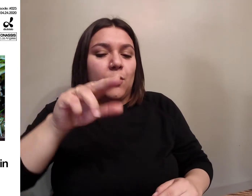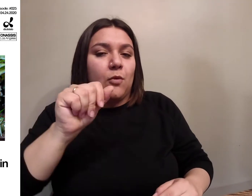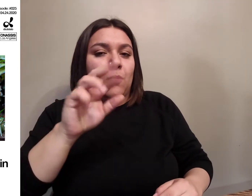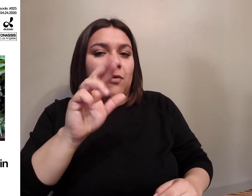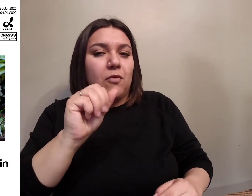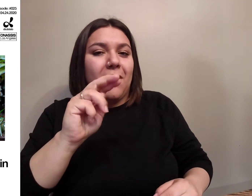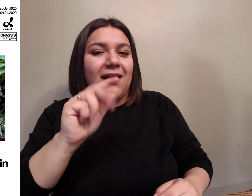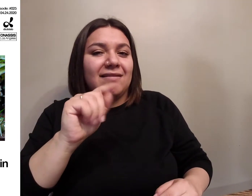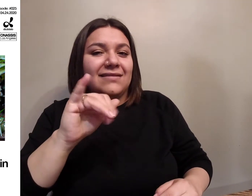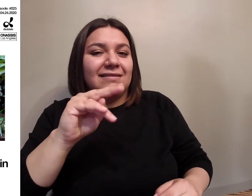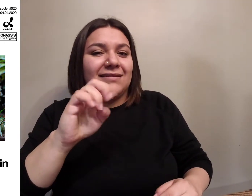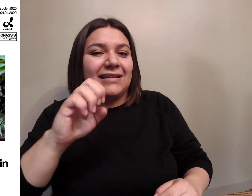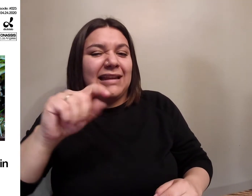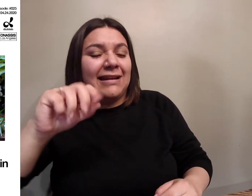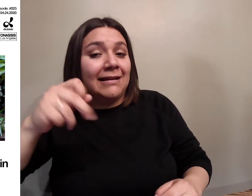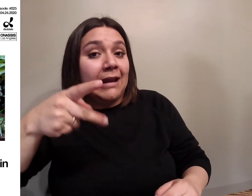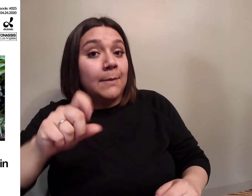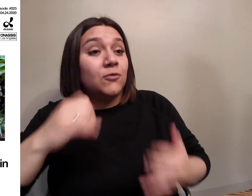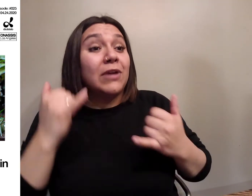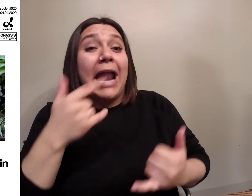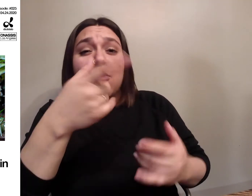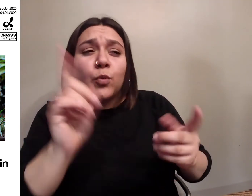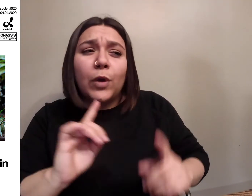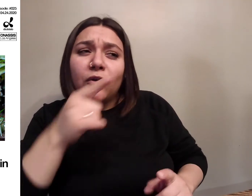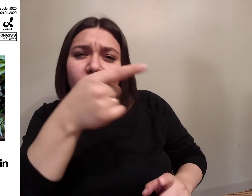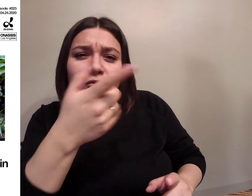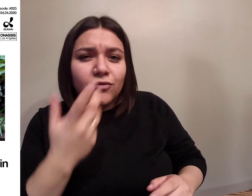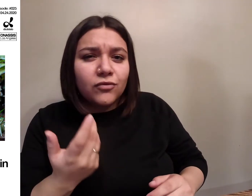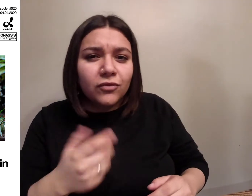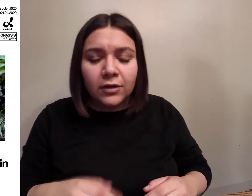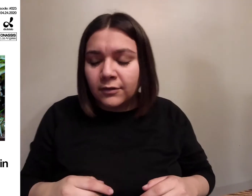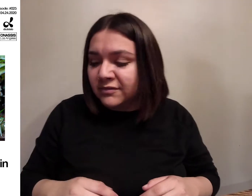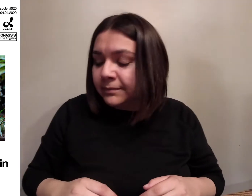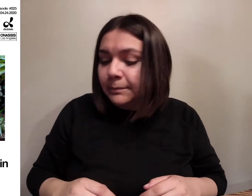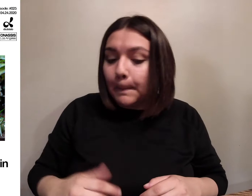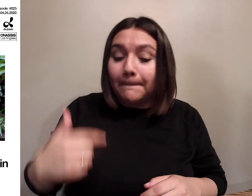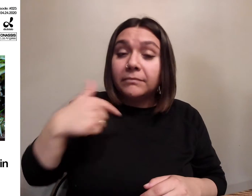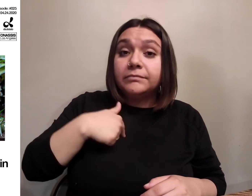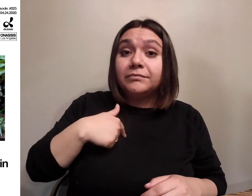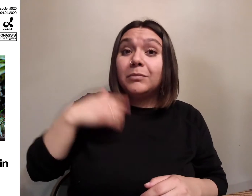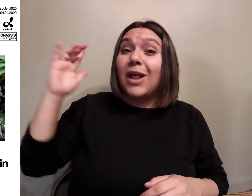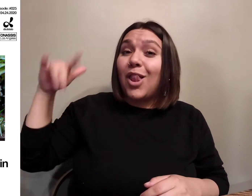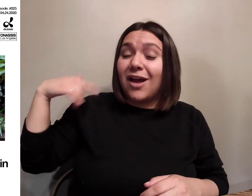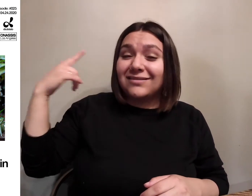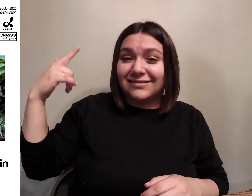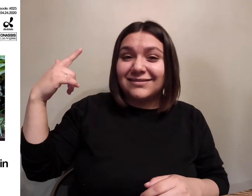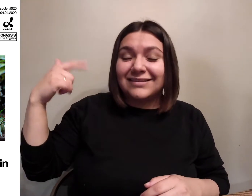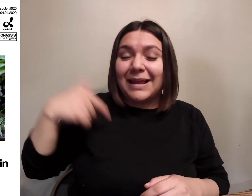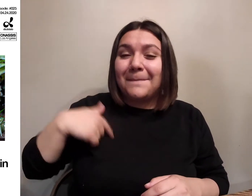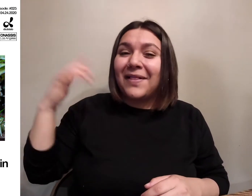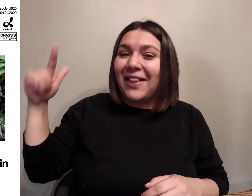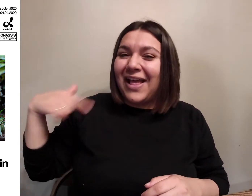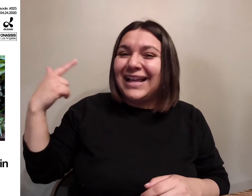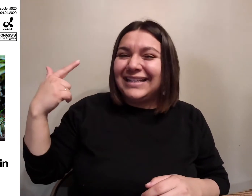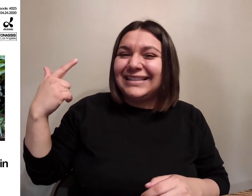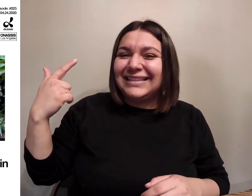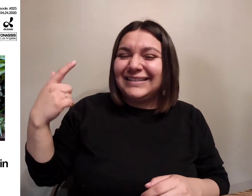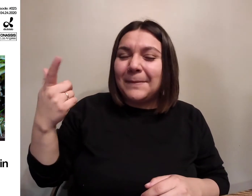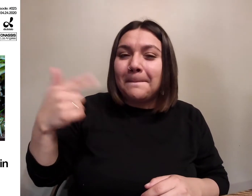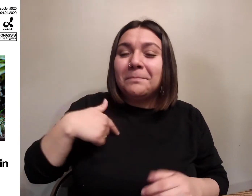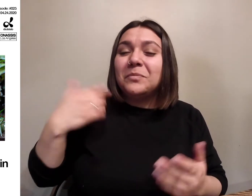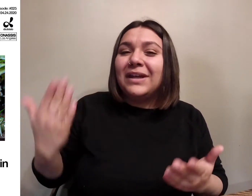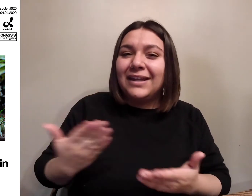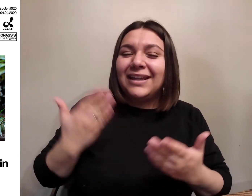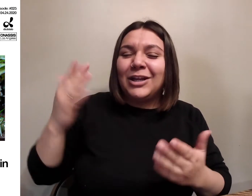have you on this call. Thank you so much for being part of these quarantine tapes. Where do I find you at the